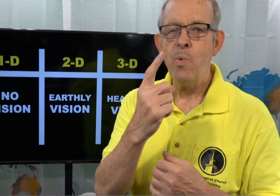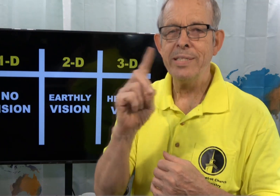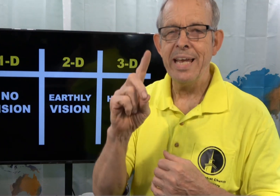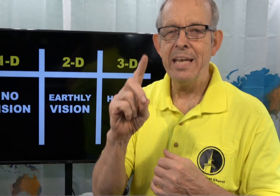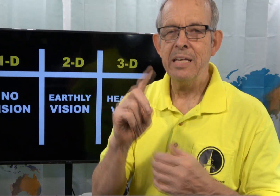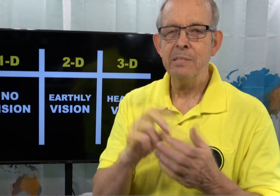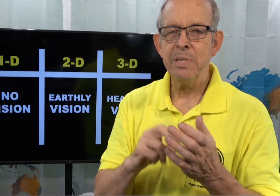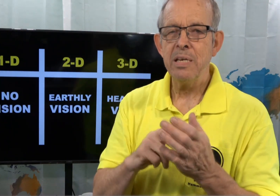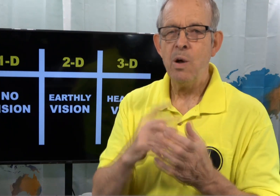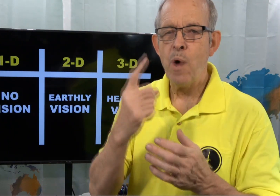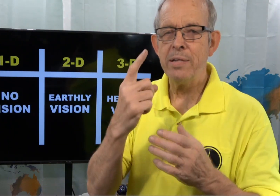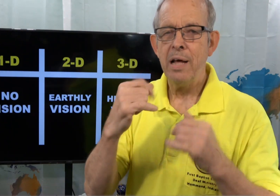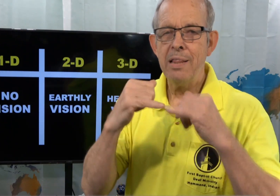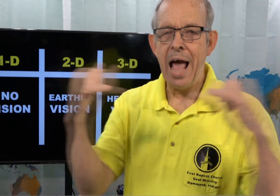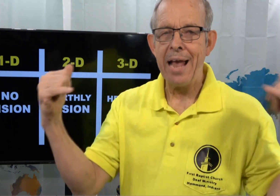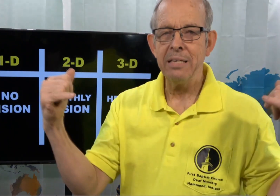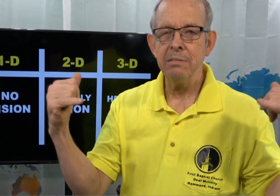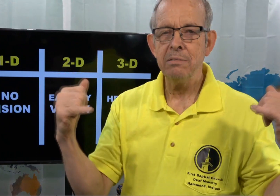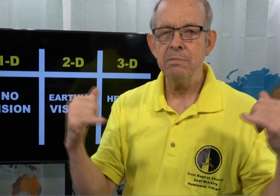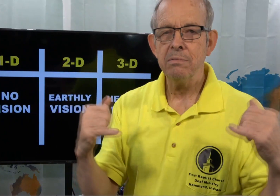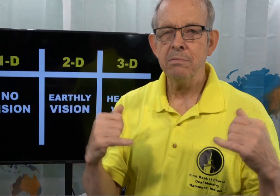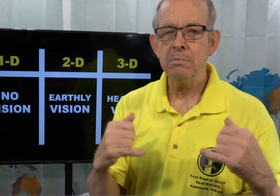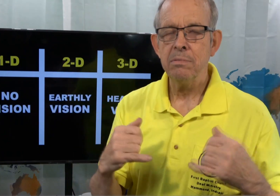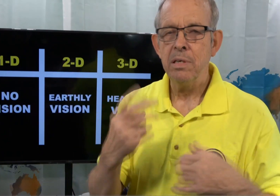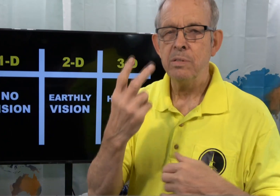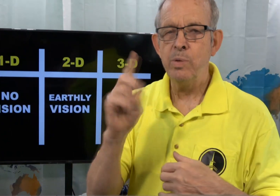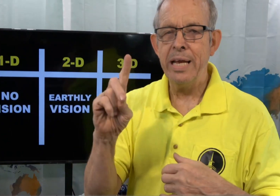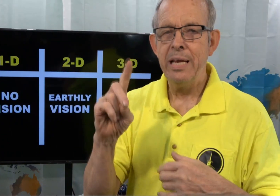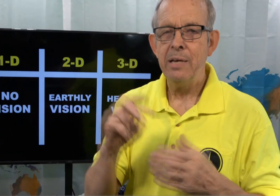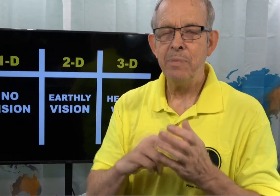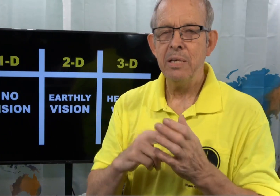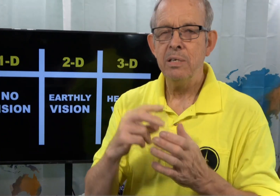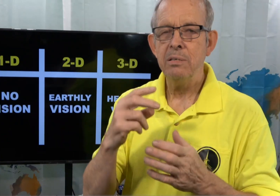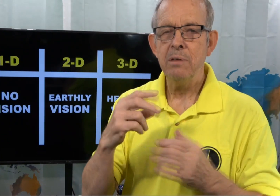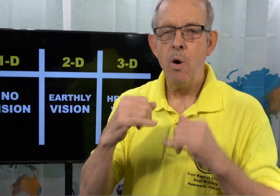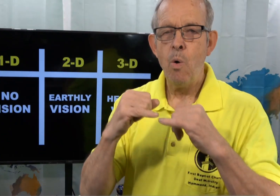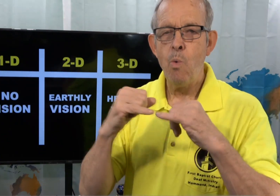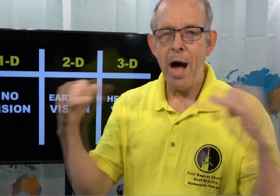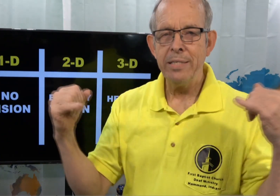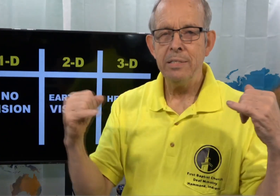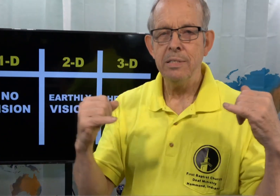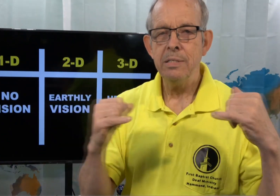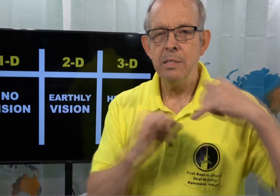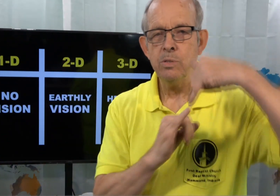Ready means one line. Today means one, two.